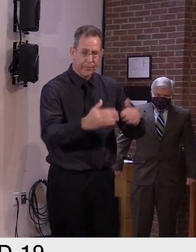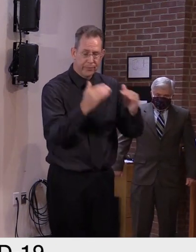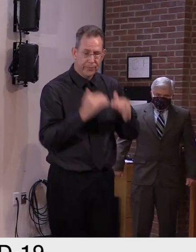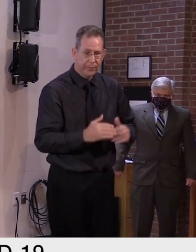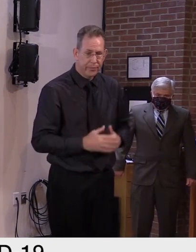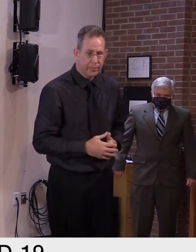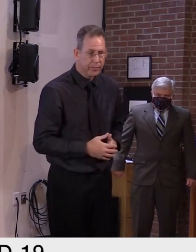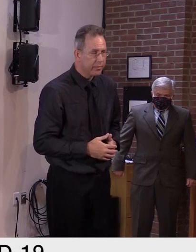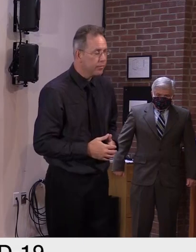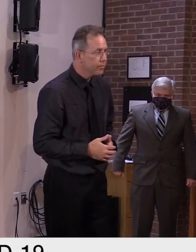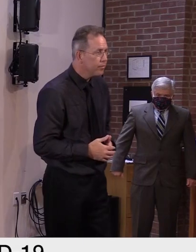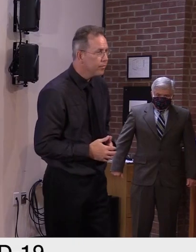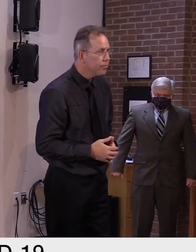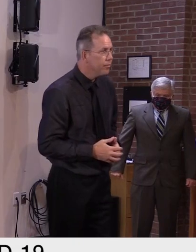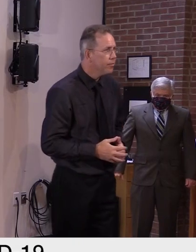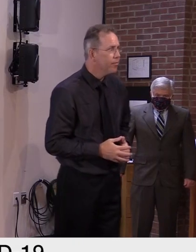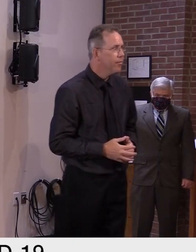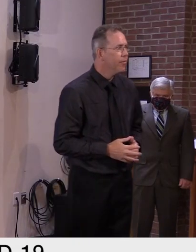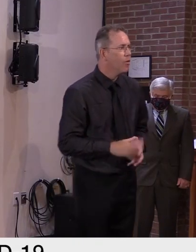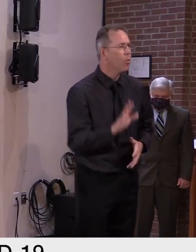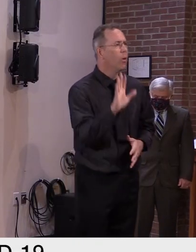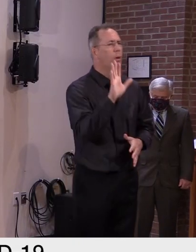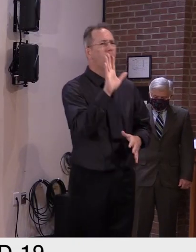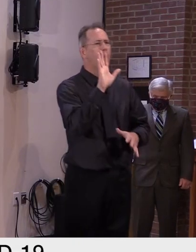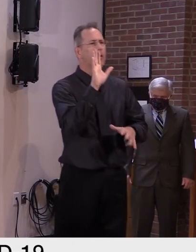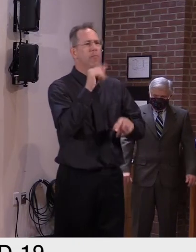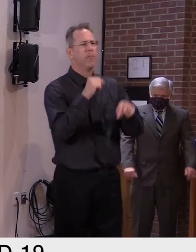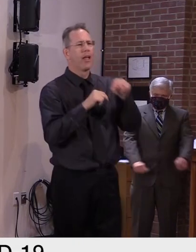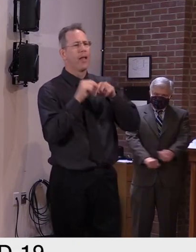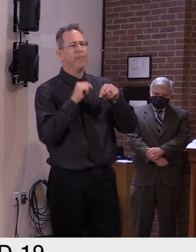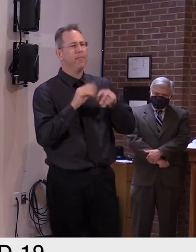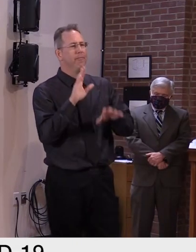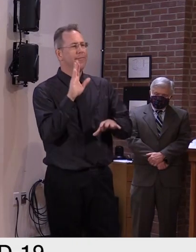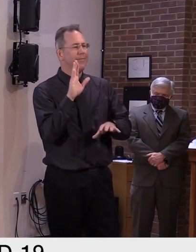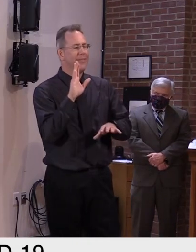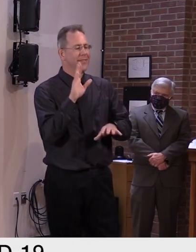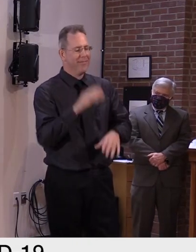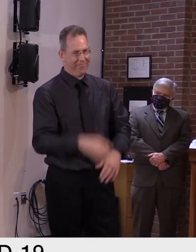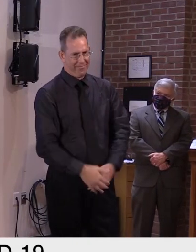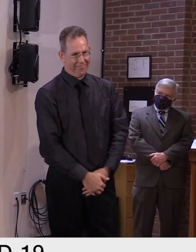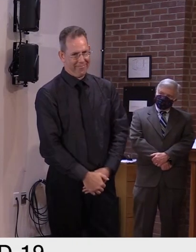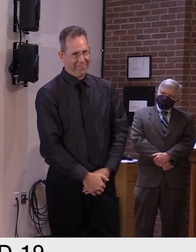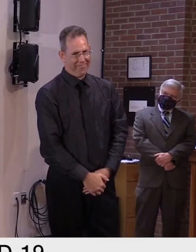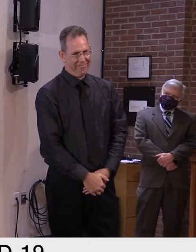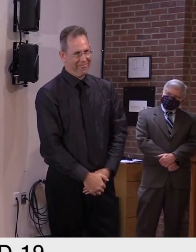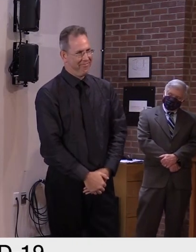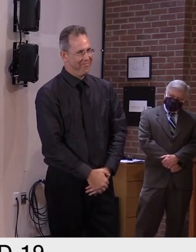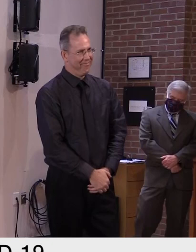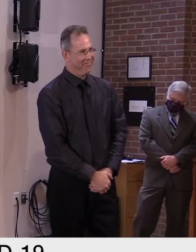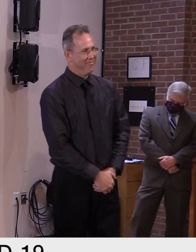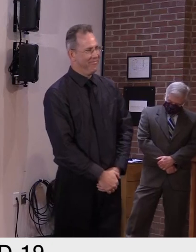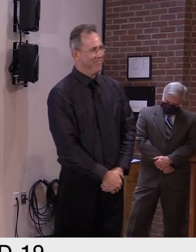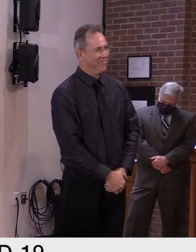All right. Sorry. One question for the governor.